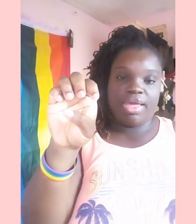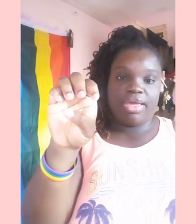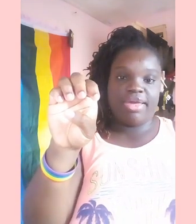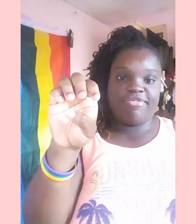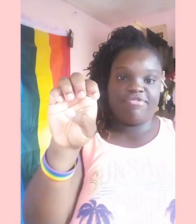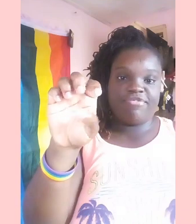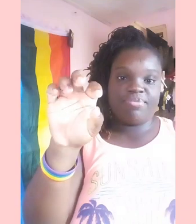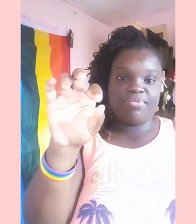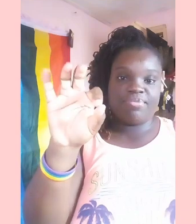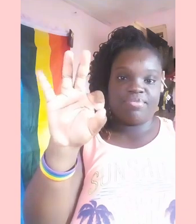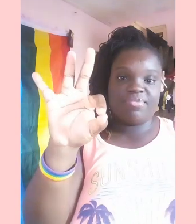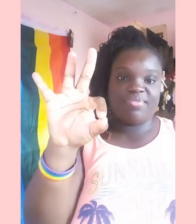F,